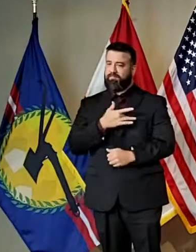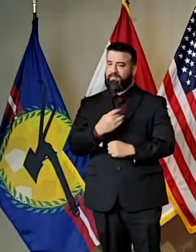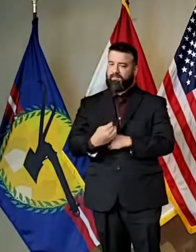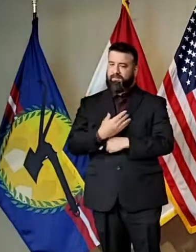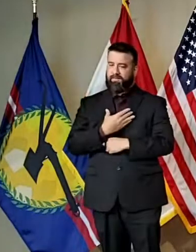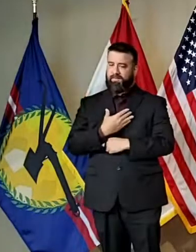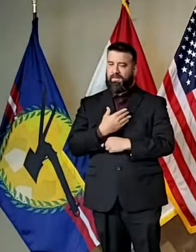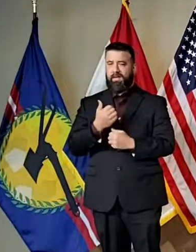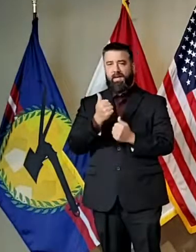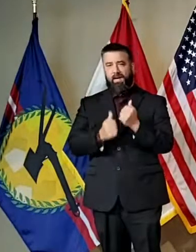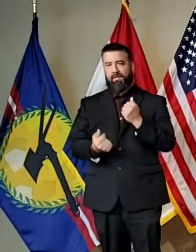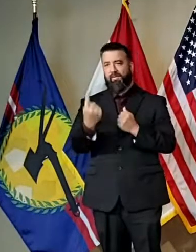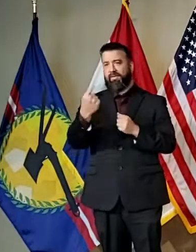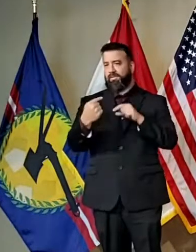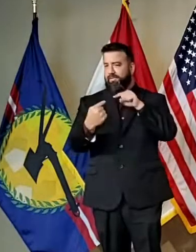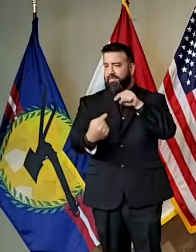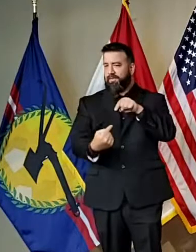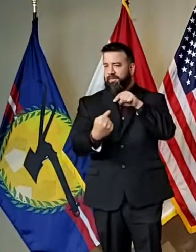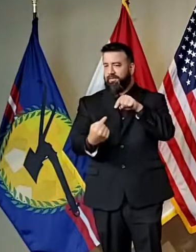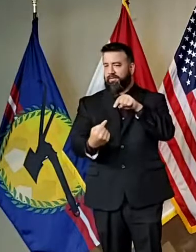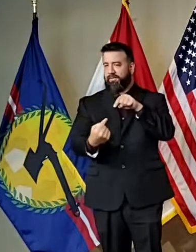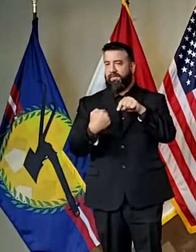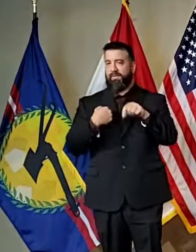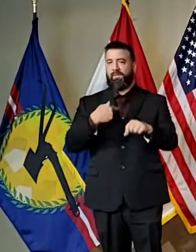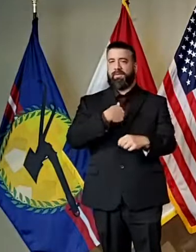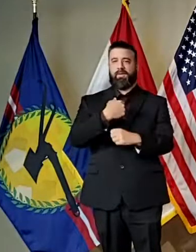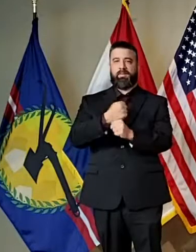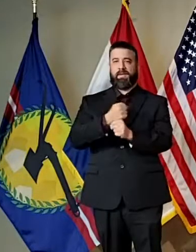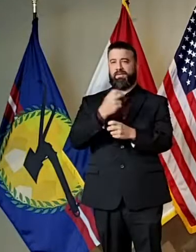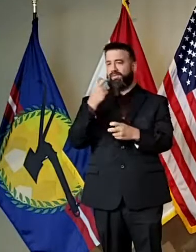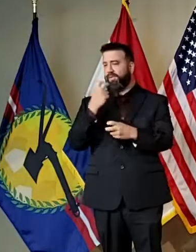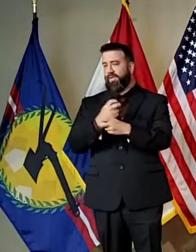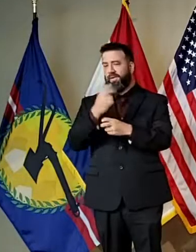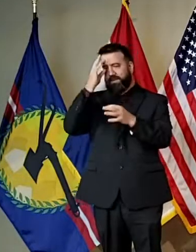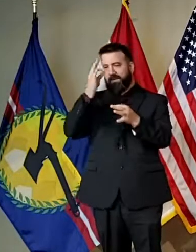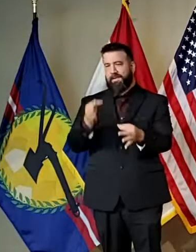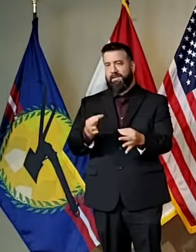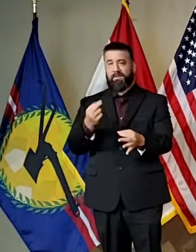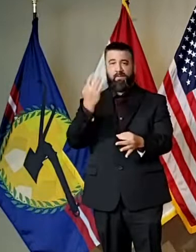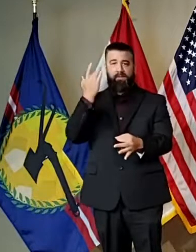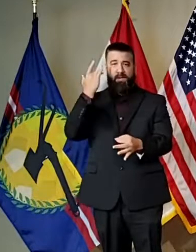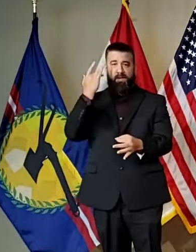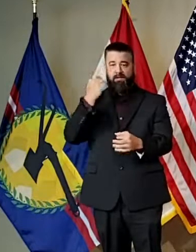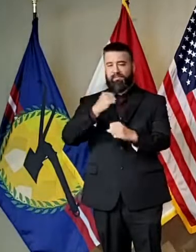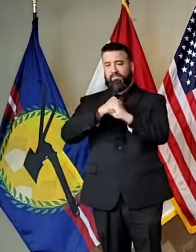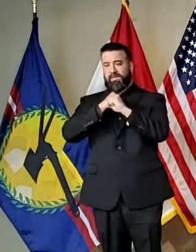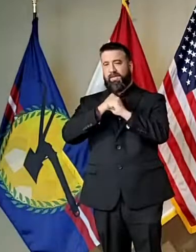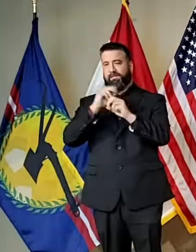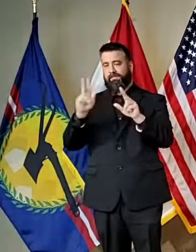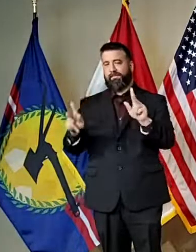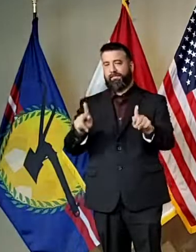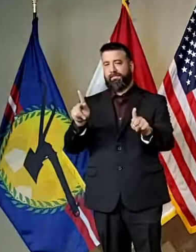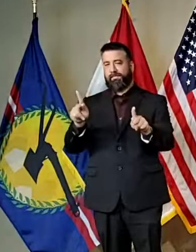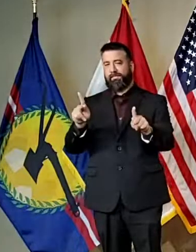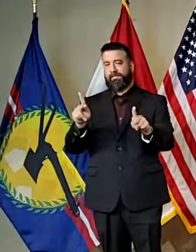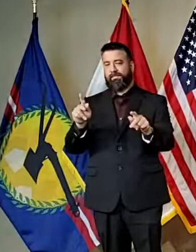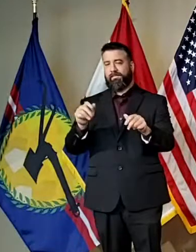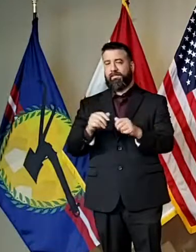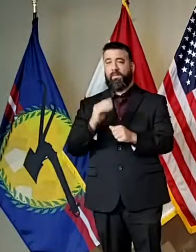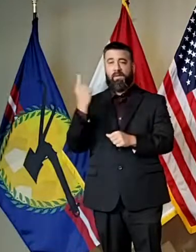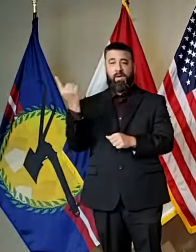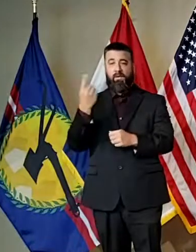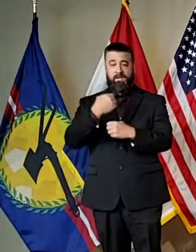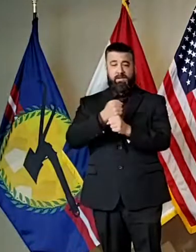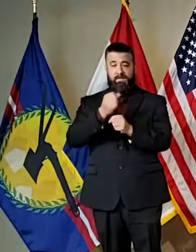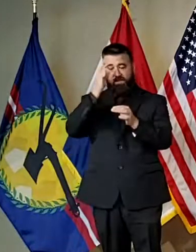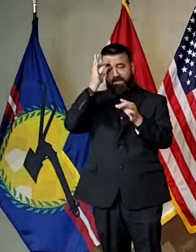everyone is struggling, and we're making tough decisions to keep people safe. And we are always going to make decisions in St. Louis